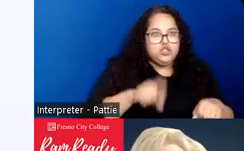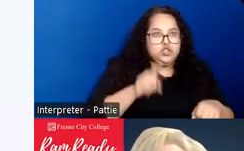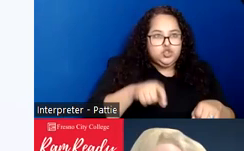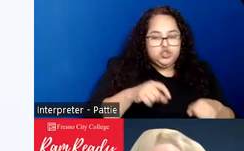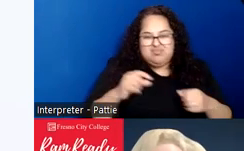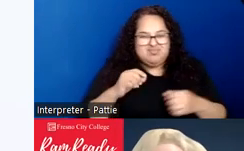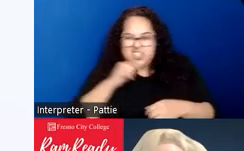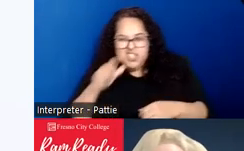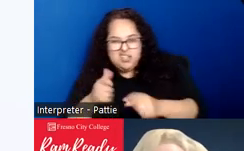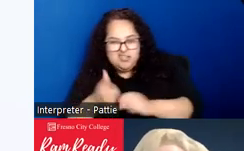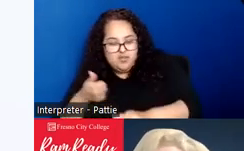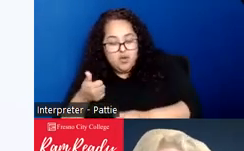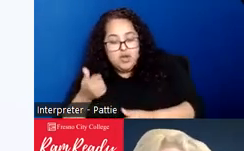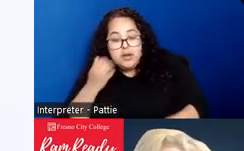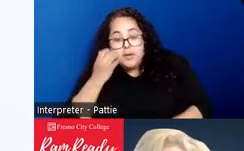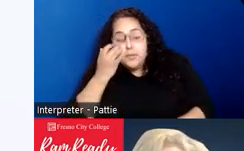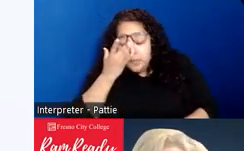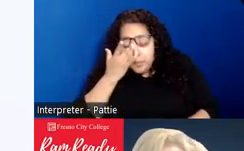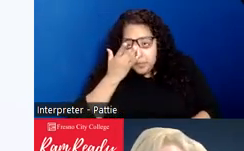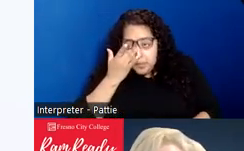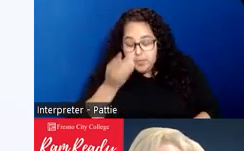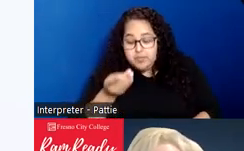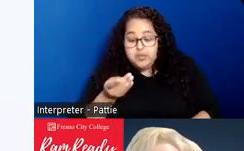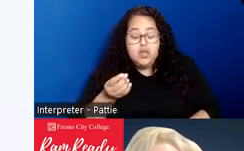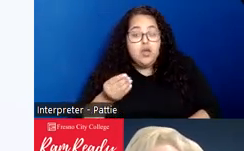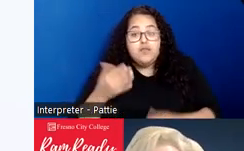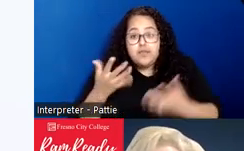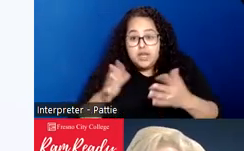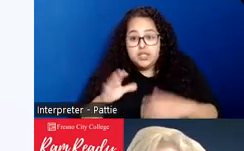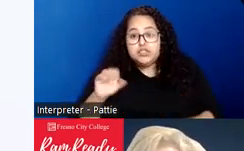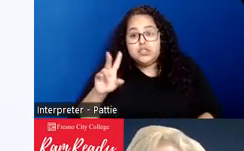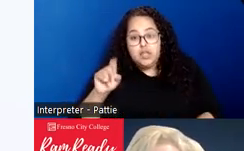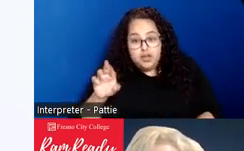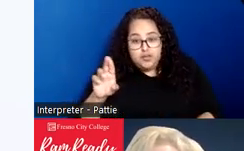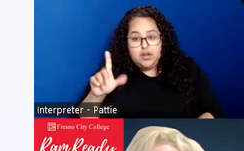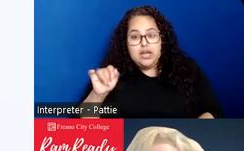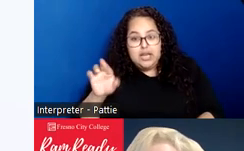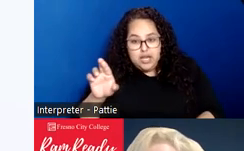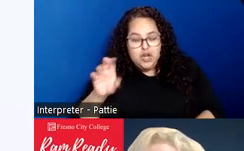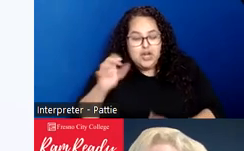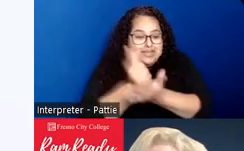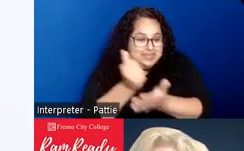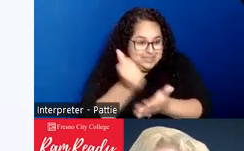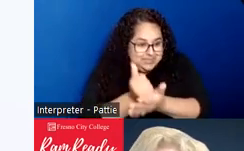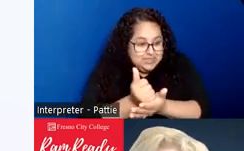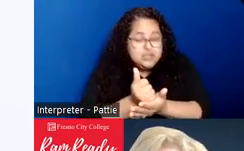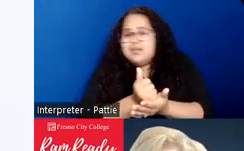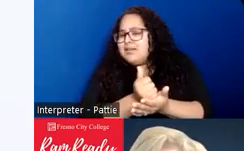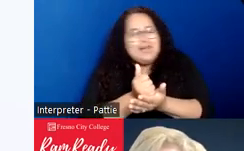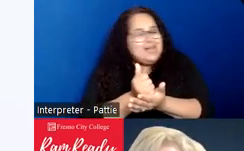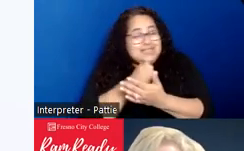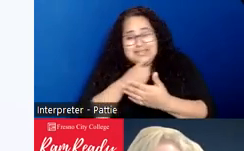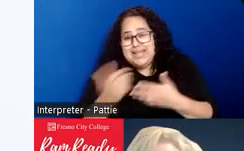Also, let's see, we have cover letter again. We kind of mentioned that with resume. We do have cover letter assistance. It is not an easy letter